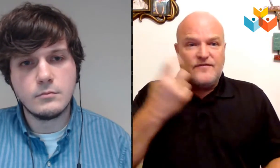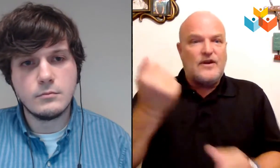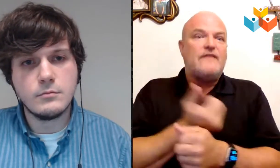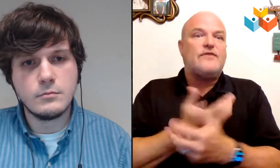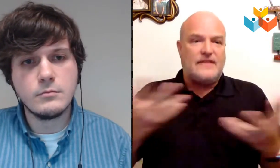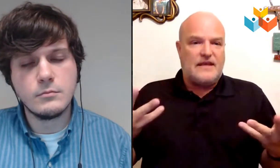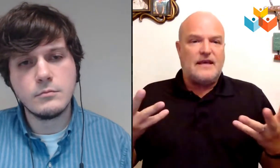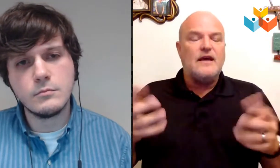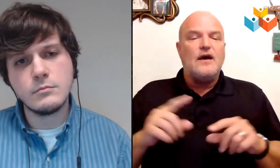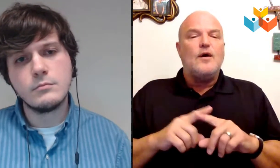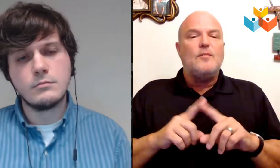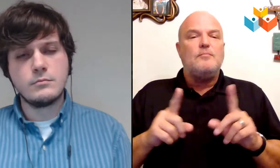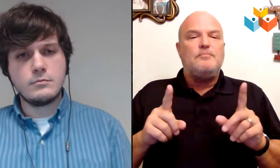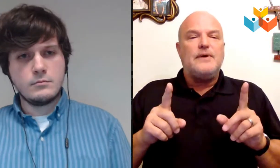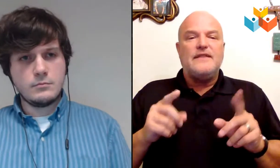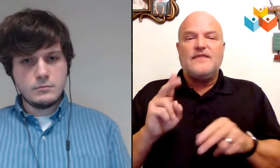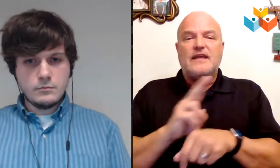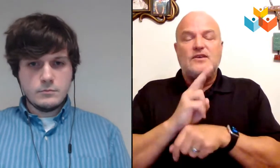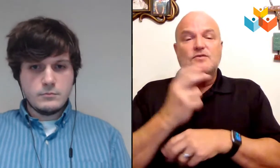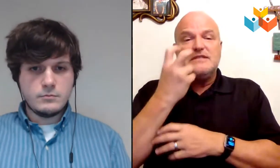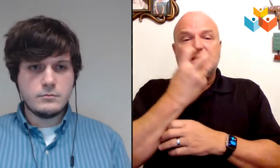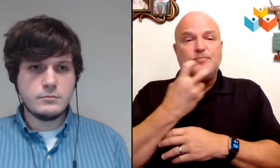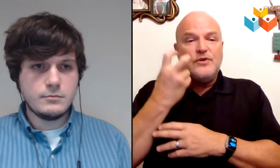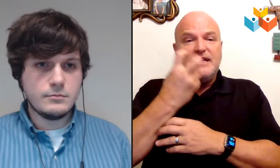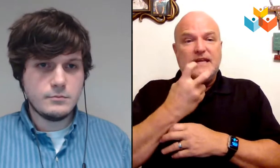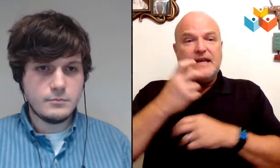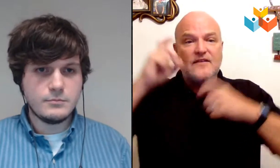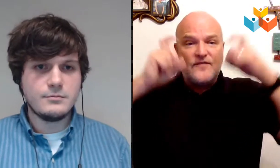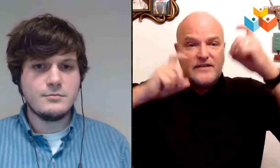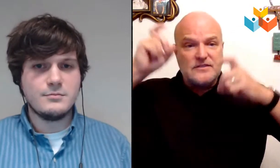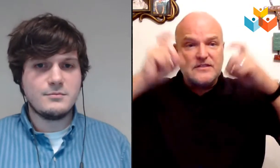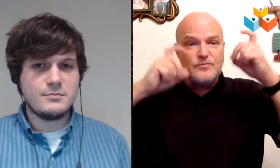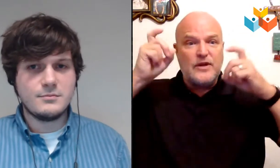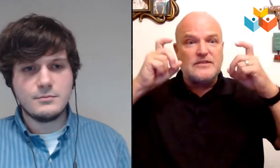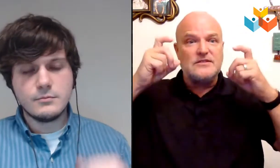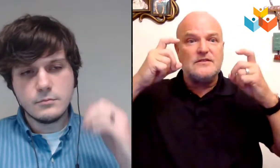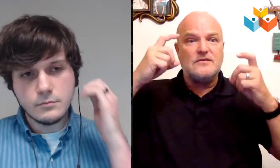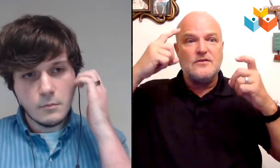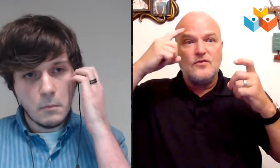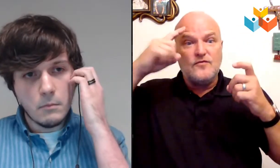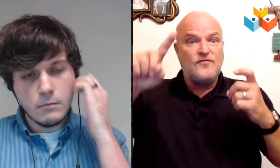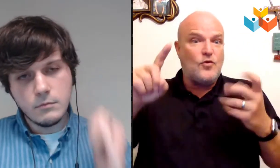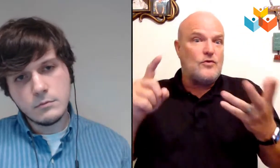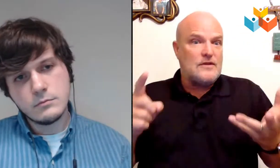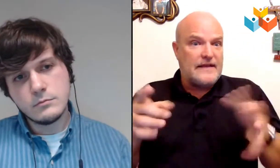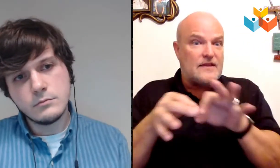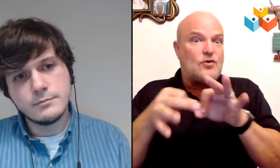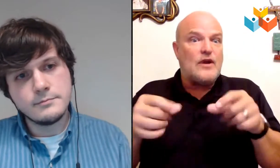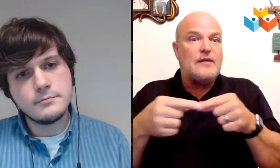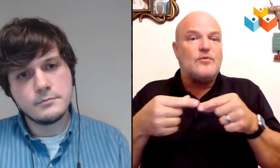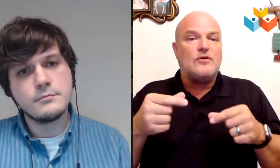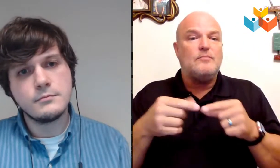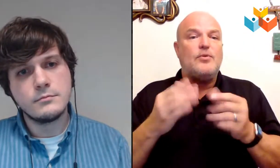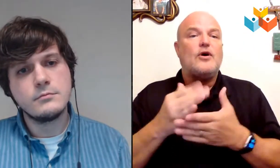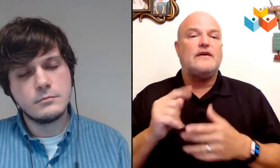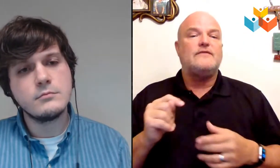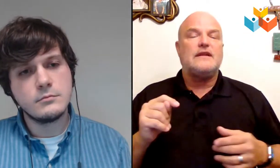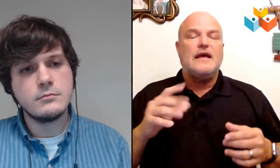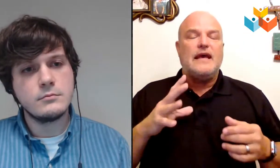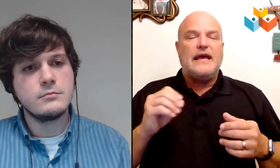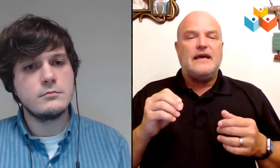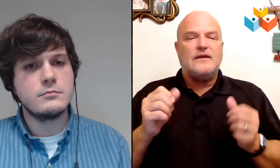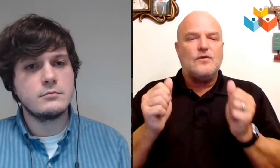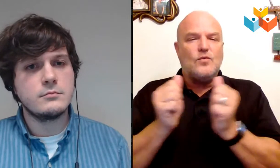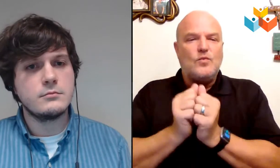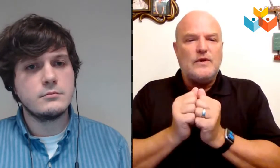lip read for everything, but they use lip reading and facial expression for like the grammar part of